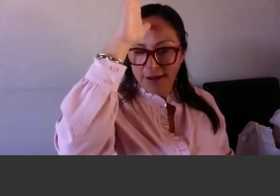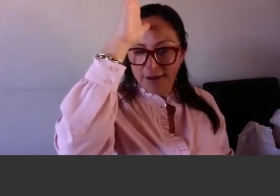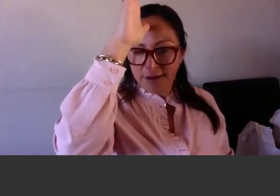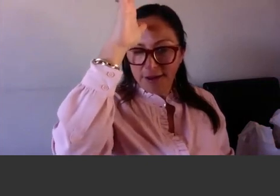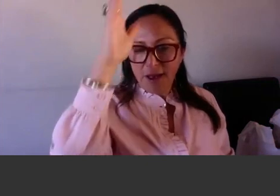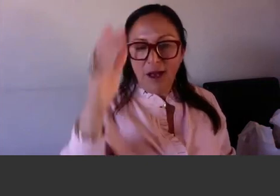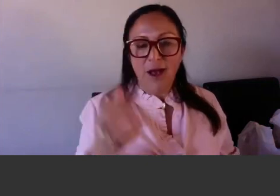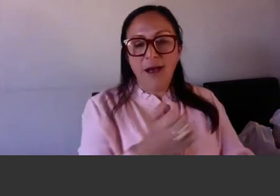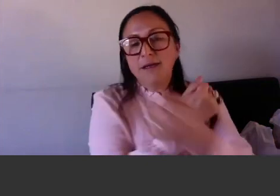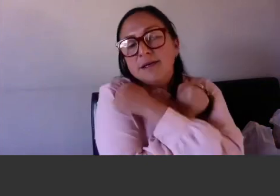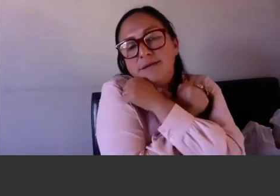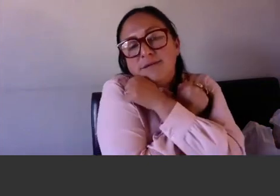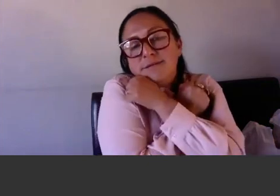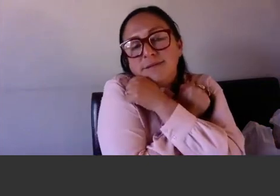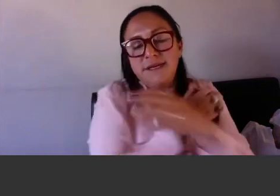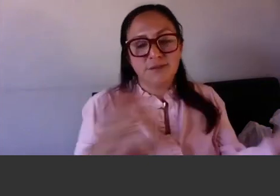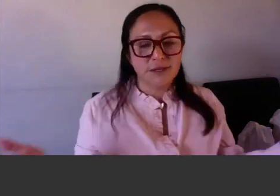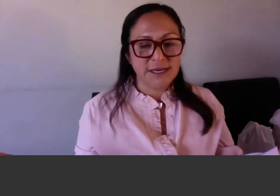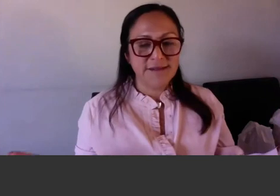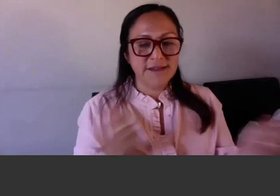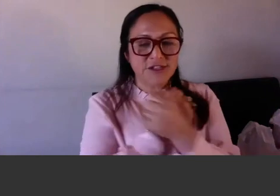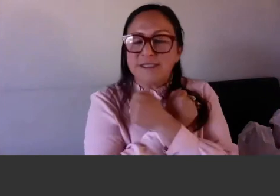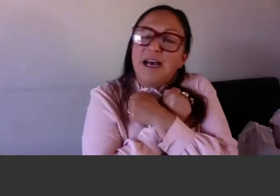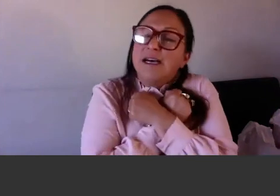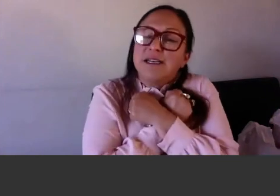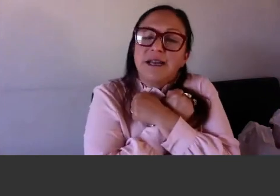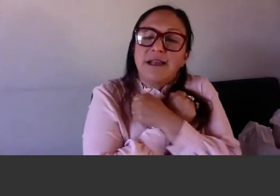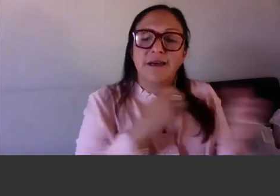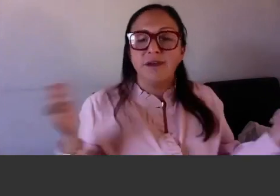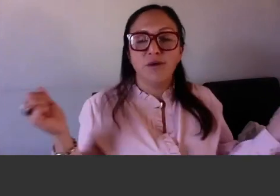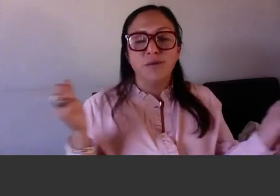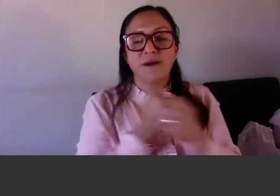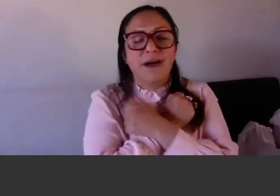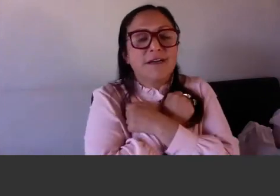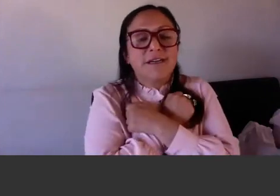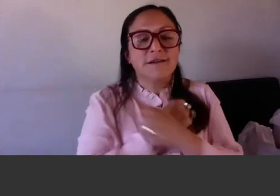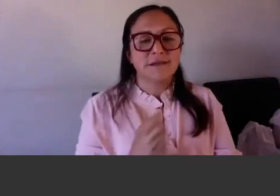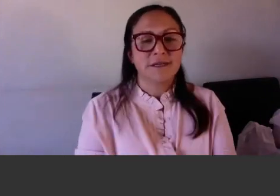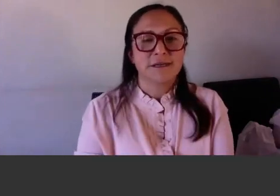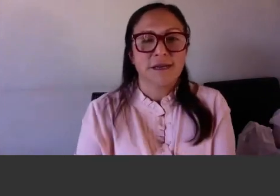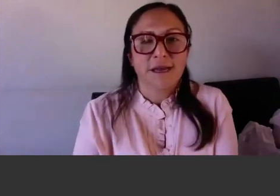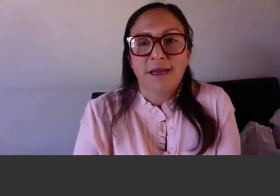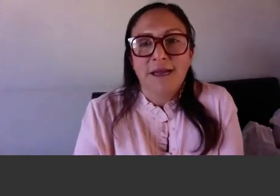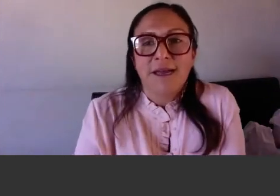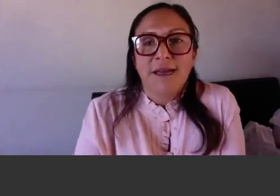forehead. Hug is really easy. It's just a hug, and I love you. Hug.